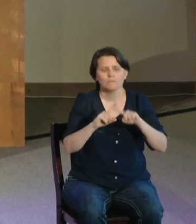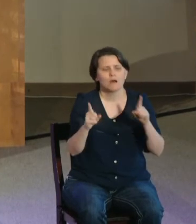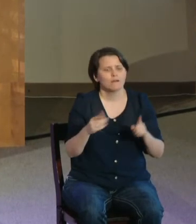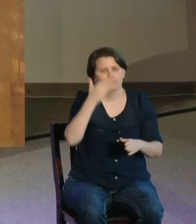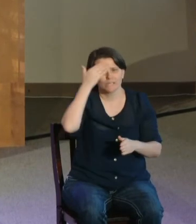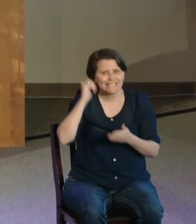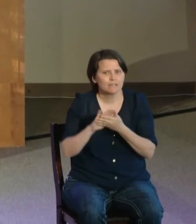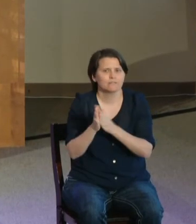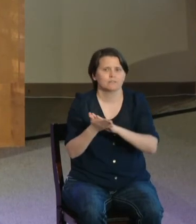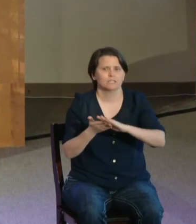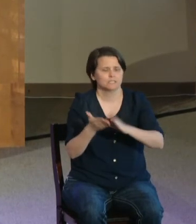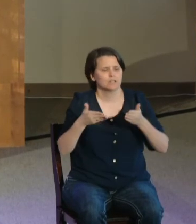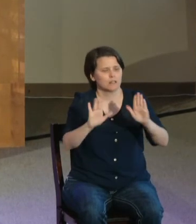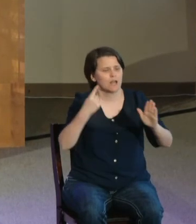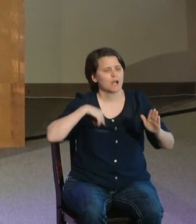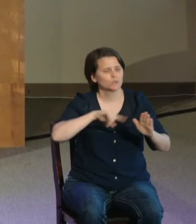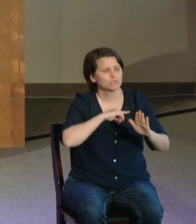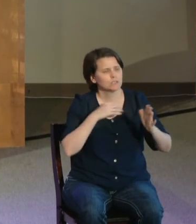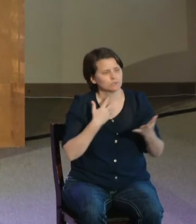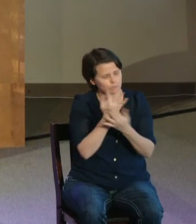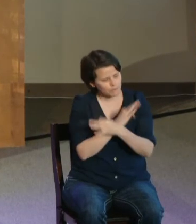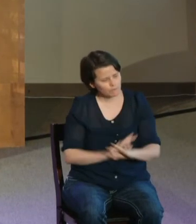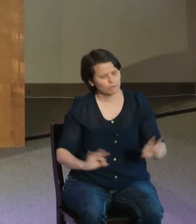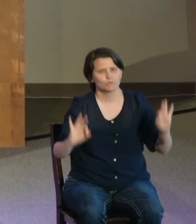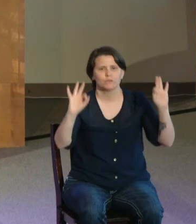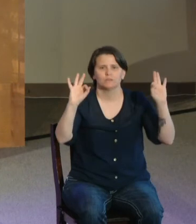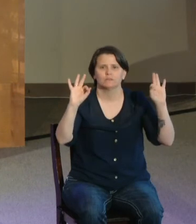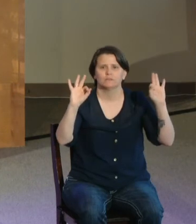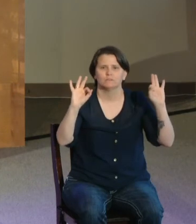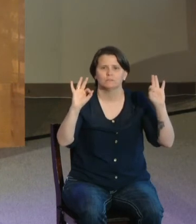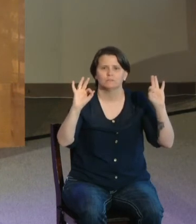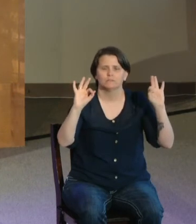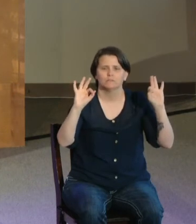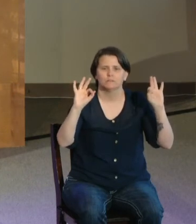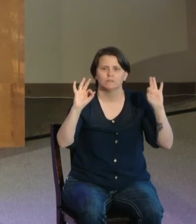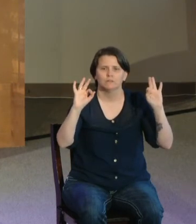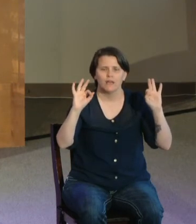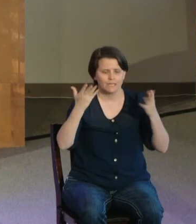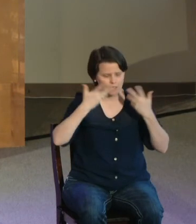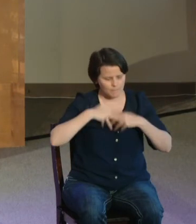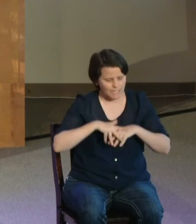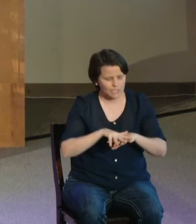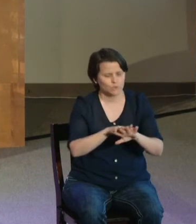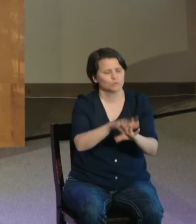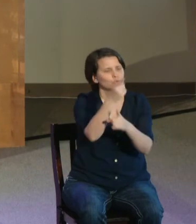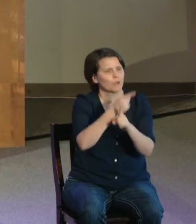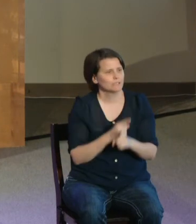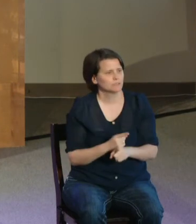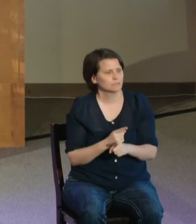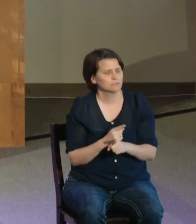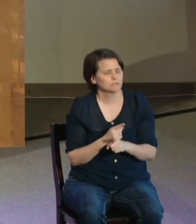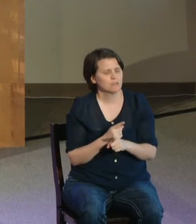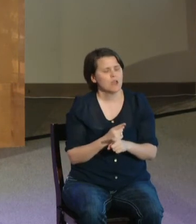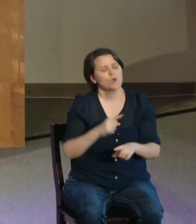practices allows us to be free of that rage and come into rightness. In the act of forgiveness,